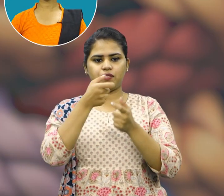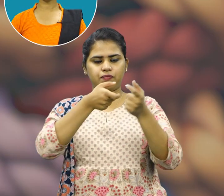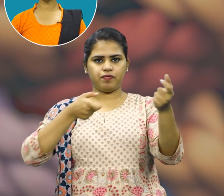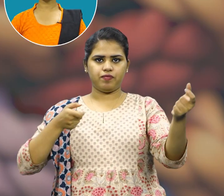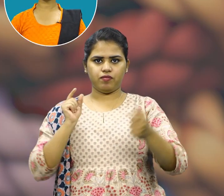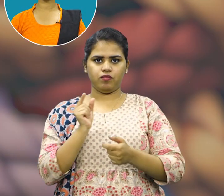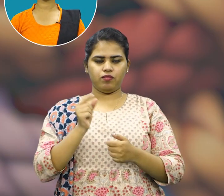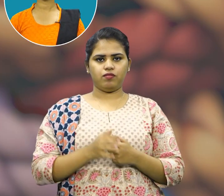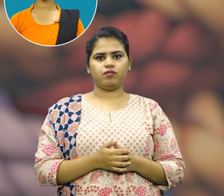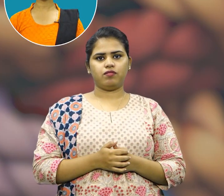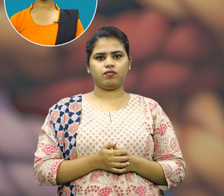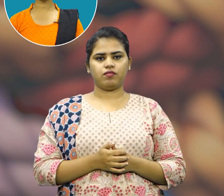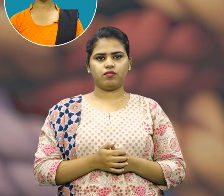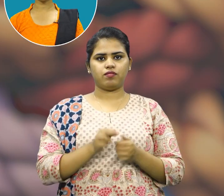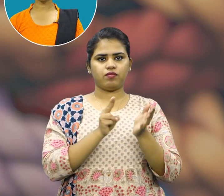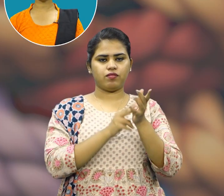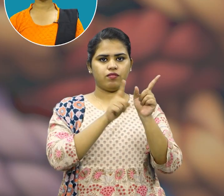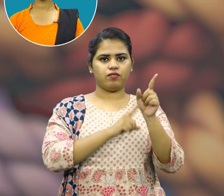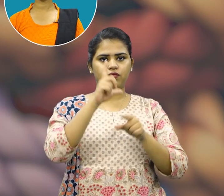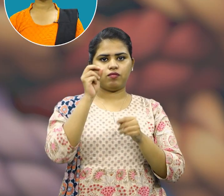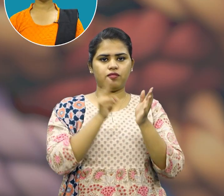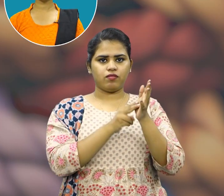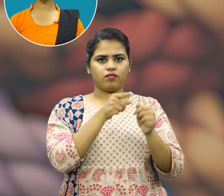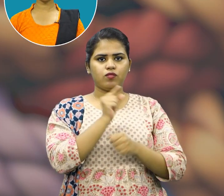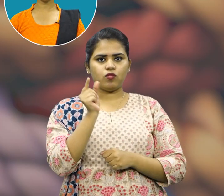It is used in making of